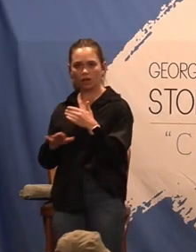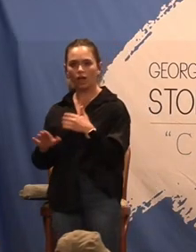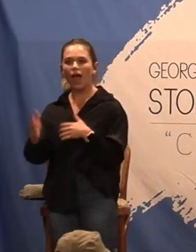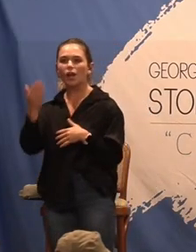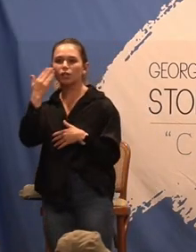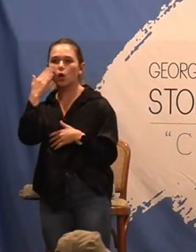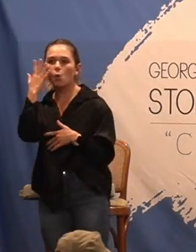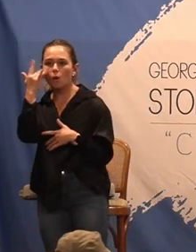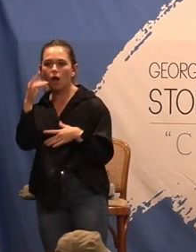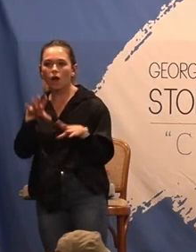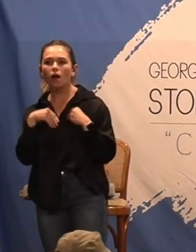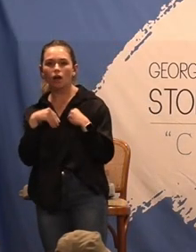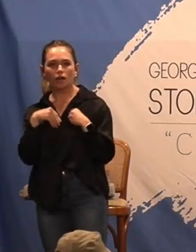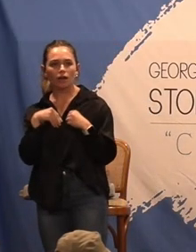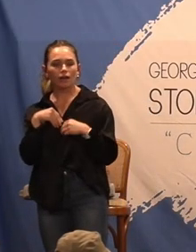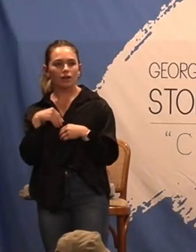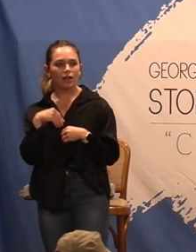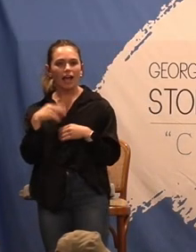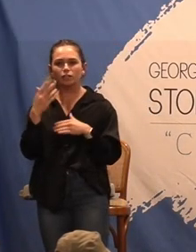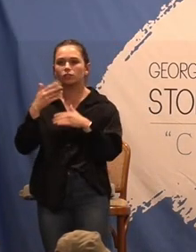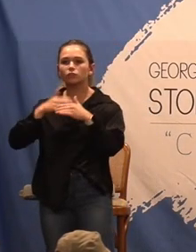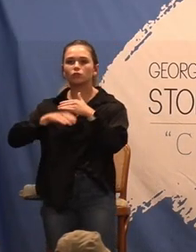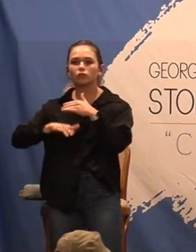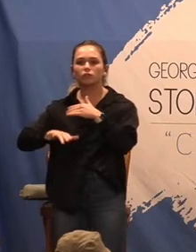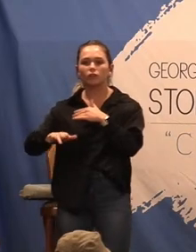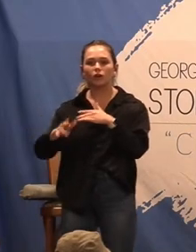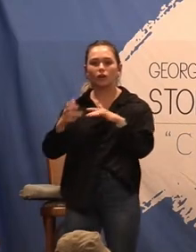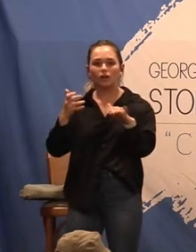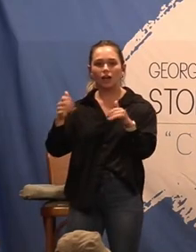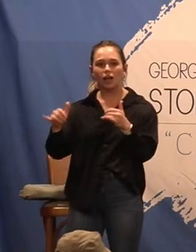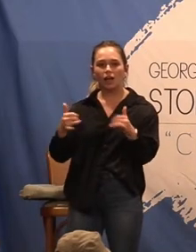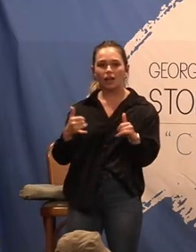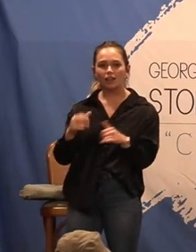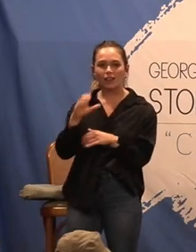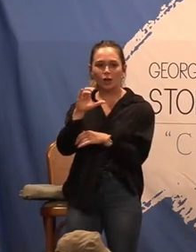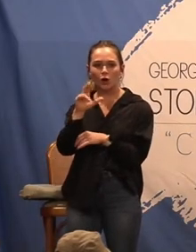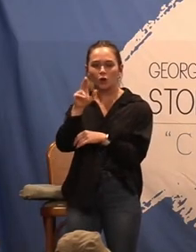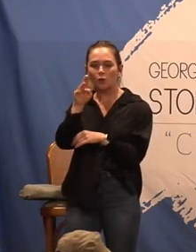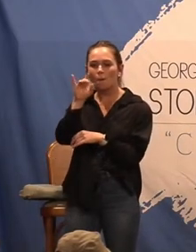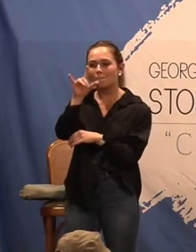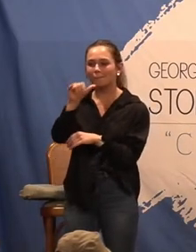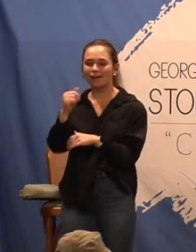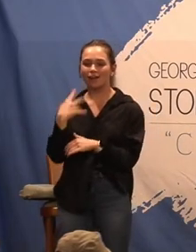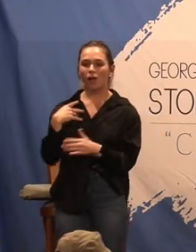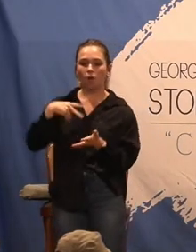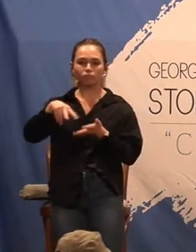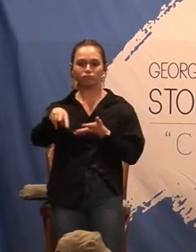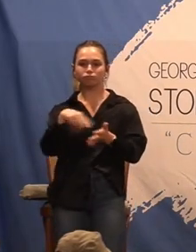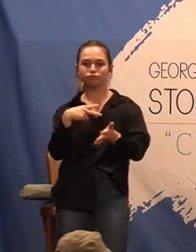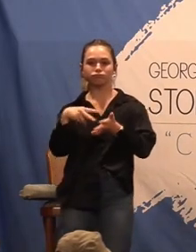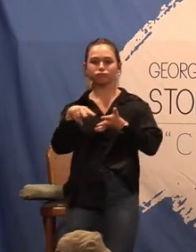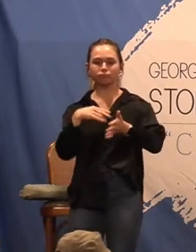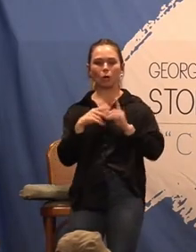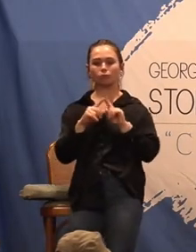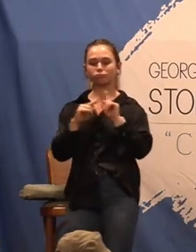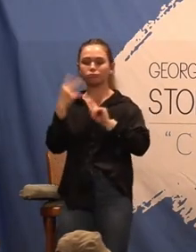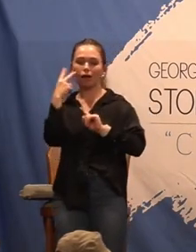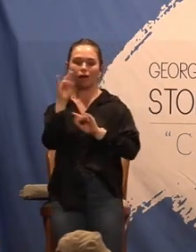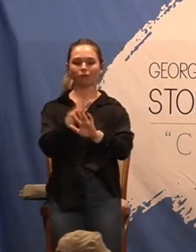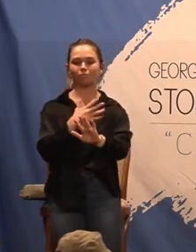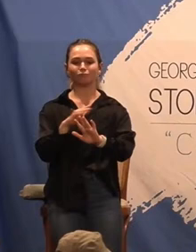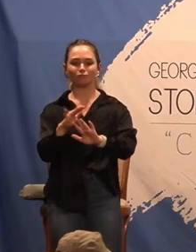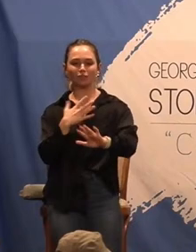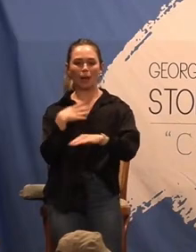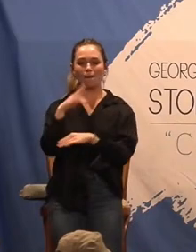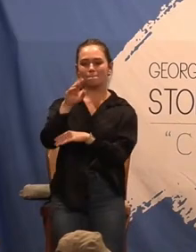I know why he let me in. As soon as I go in, they're playing cumbia. They playing salsa, they playing merengue, they